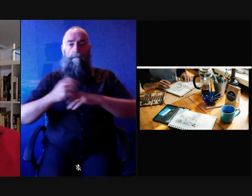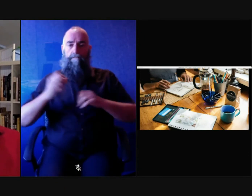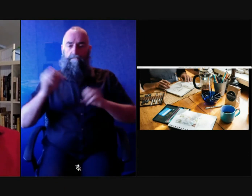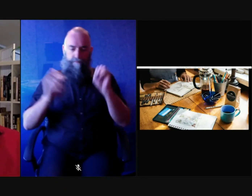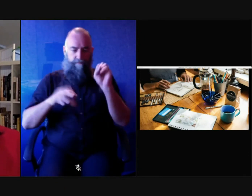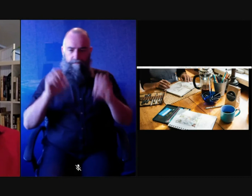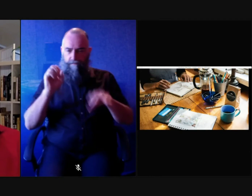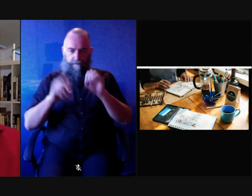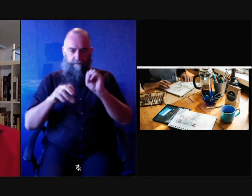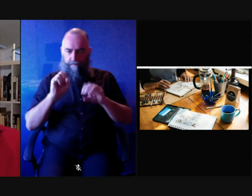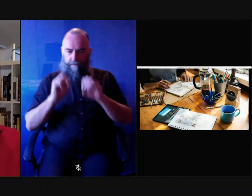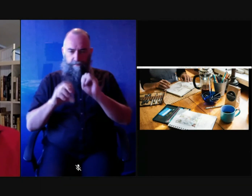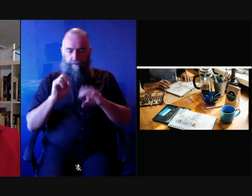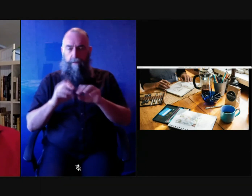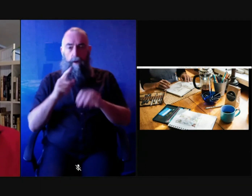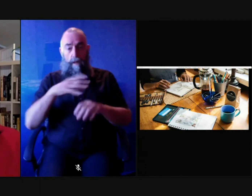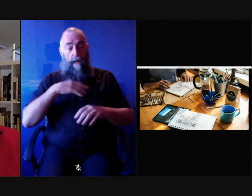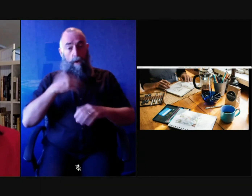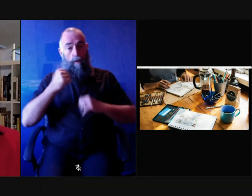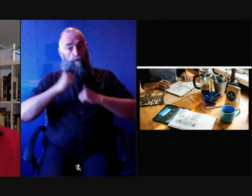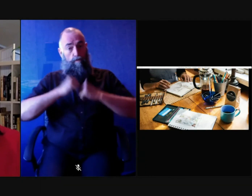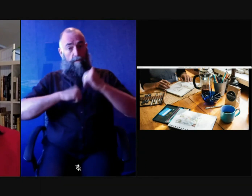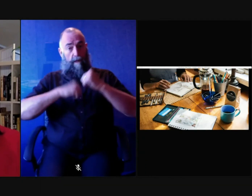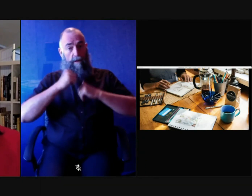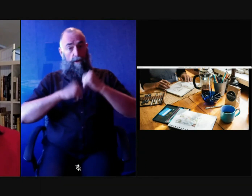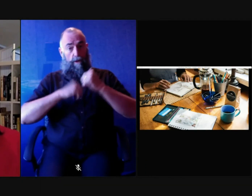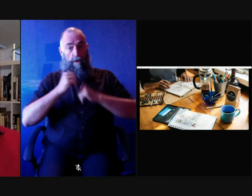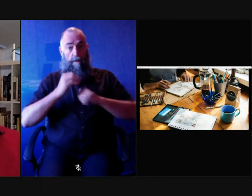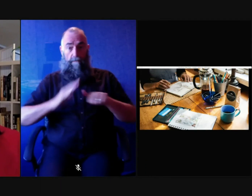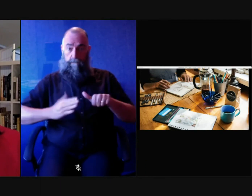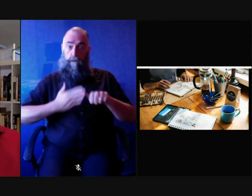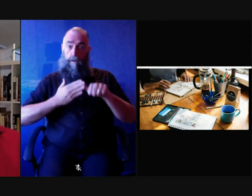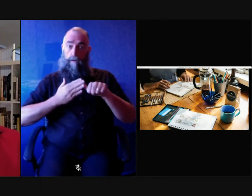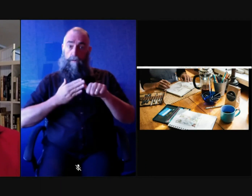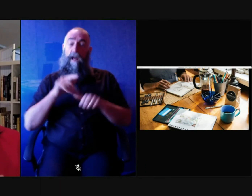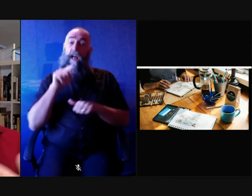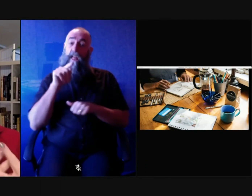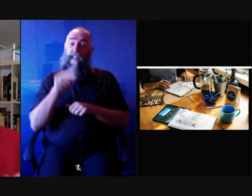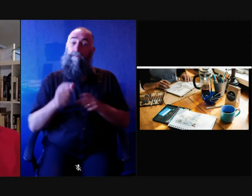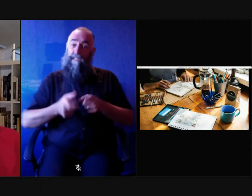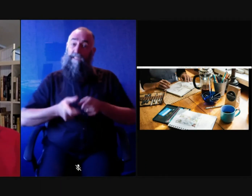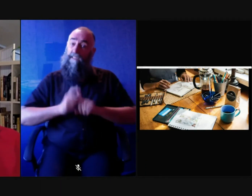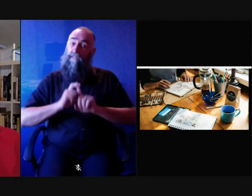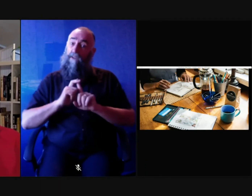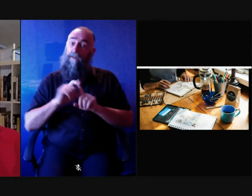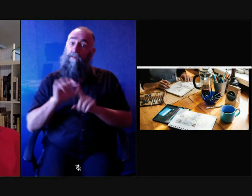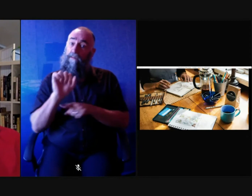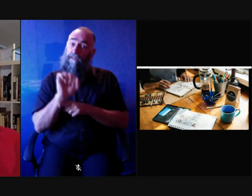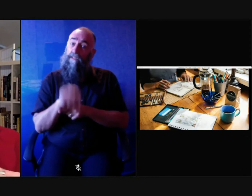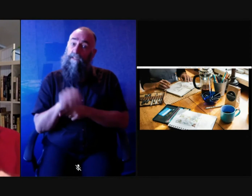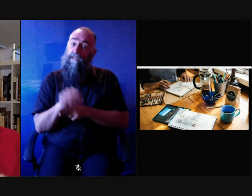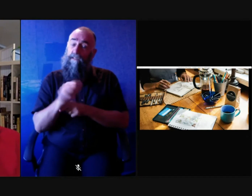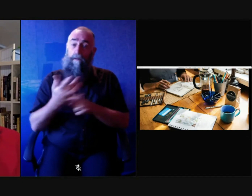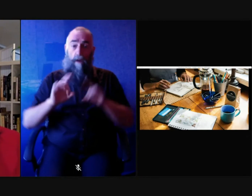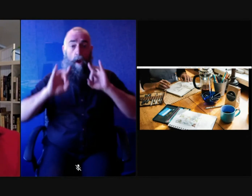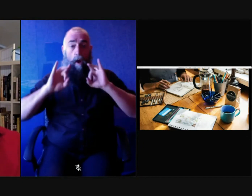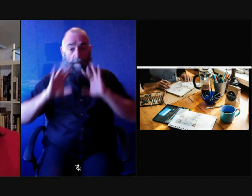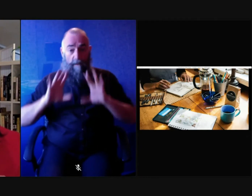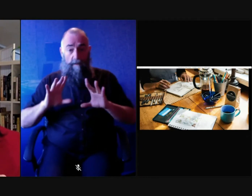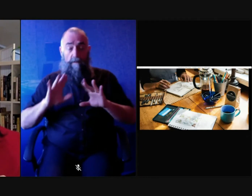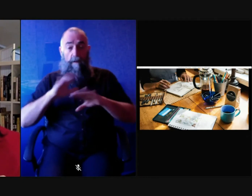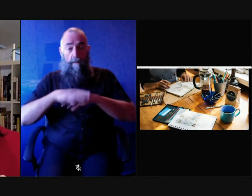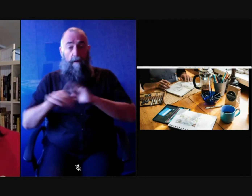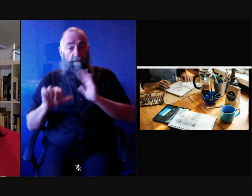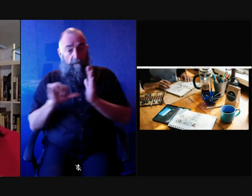in place. That's actually been one of the most difficult aspects of this, apart from the obvious financial aspects, is